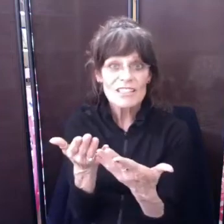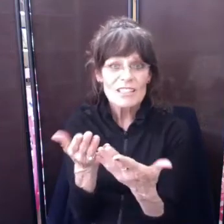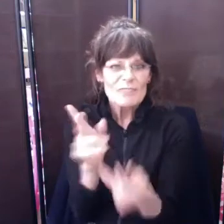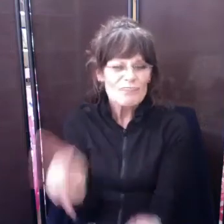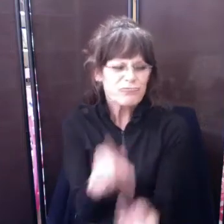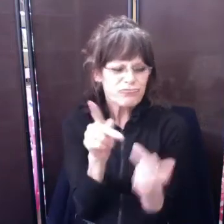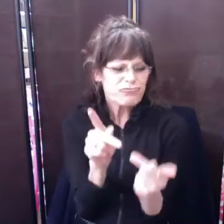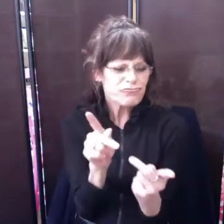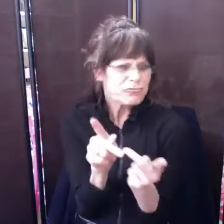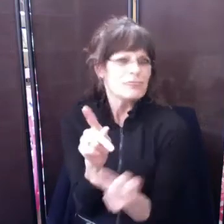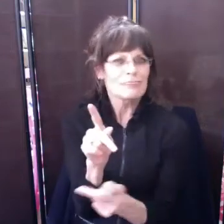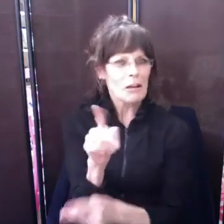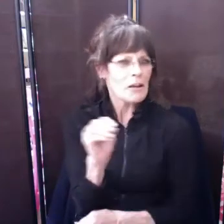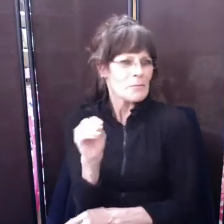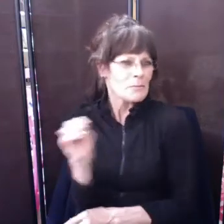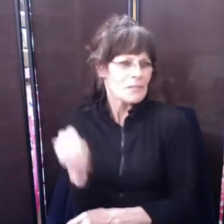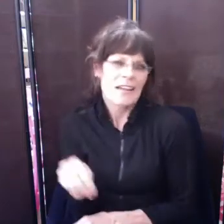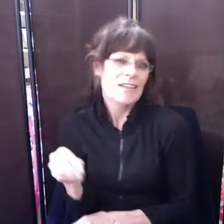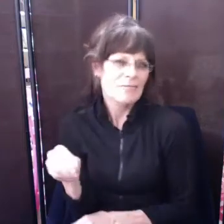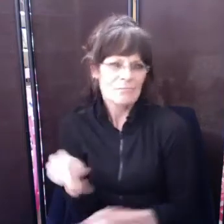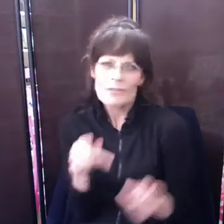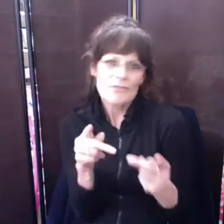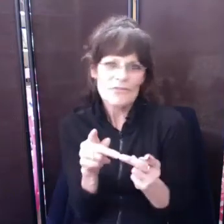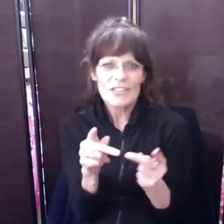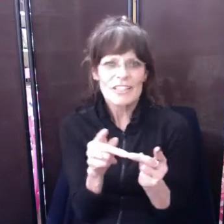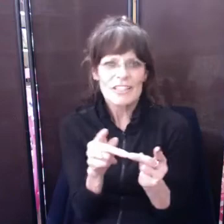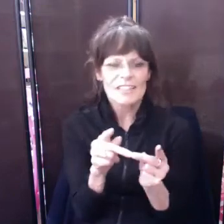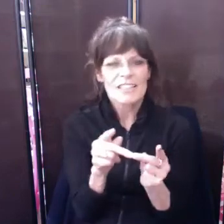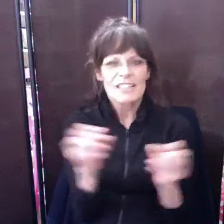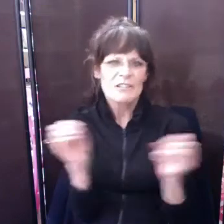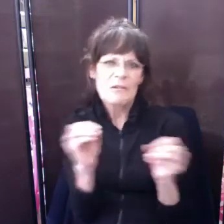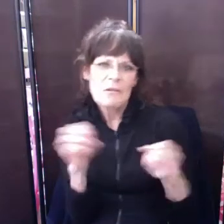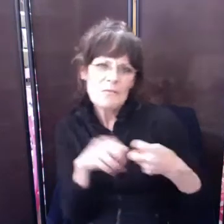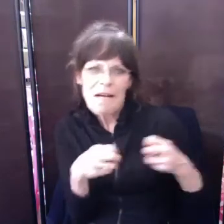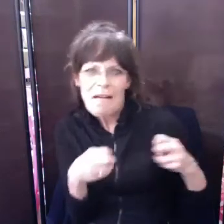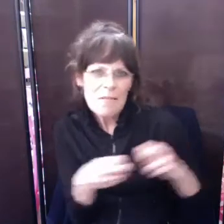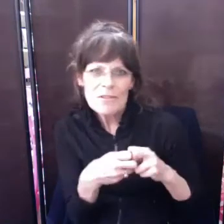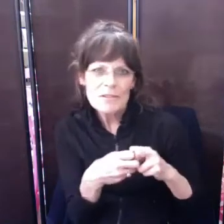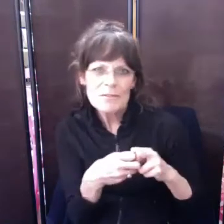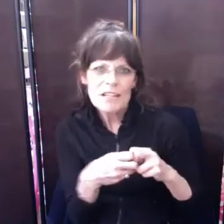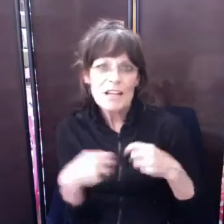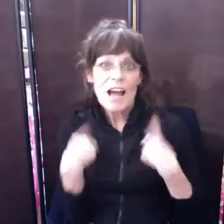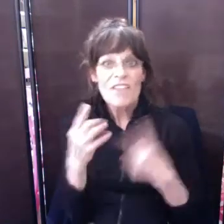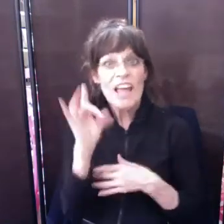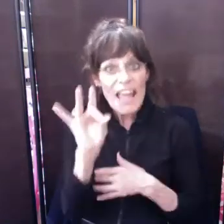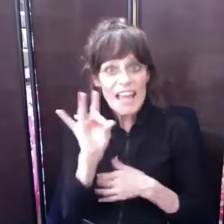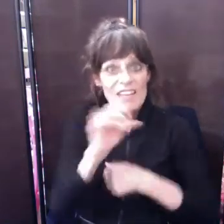little package, you know, and nothing's ever going to intervene. I mean, you know, I've had 8 orthopedic surgeries since 1992. I've